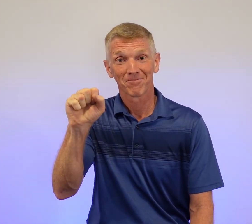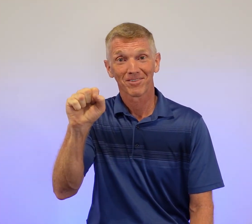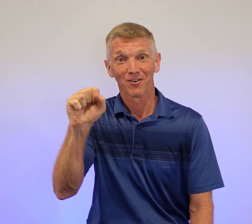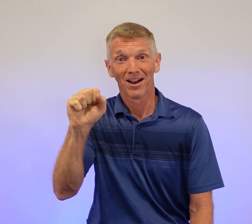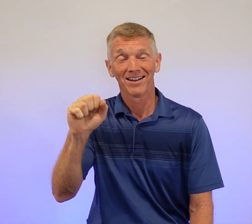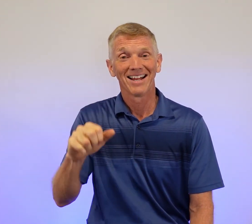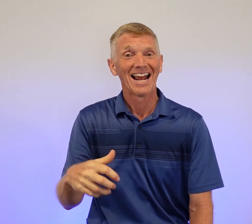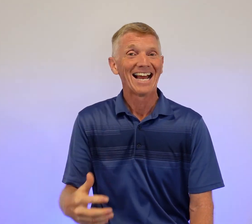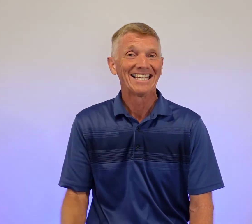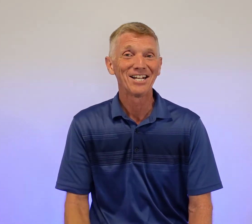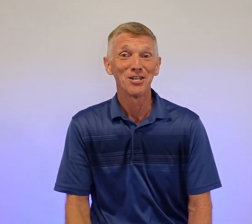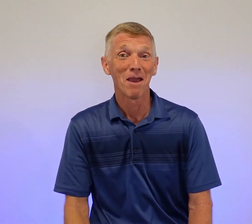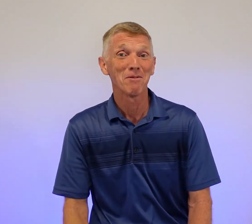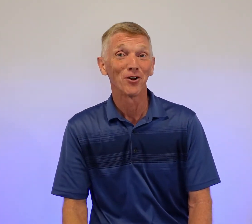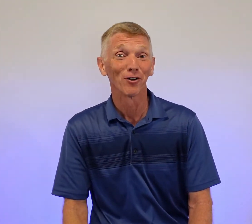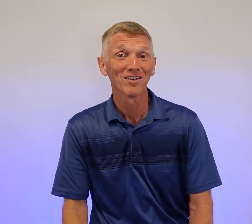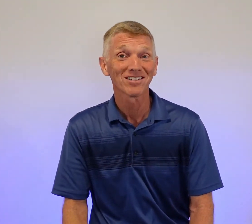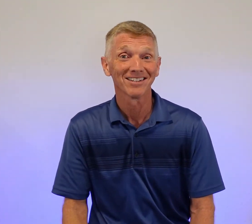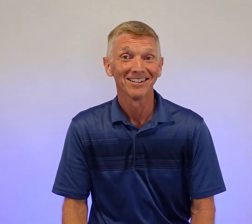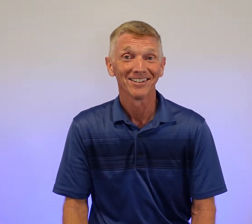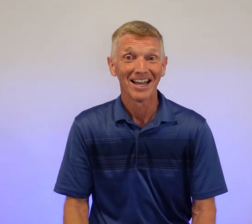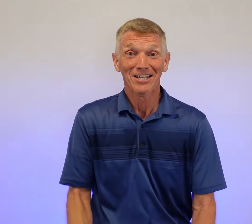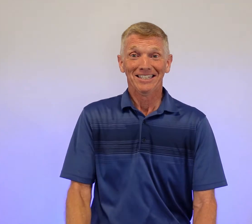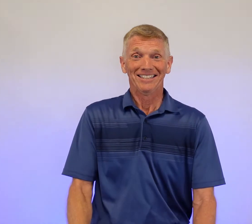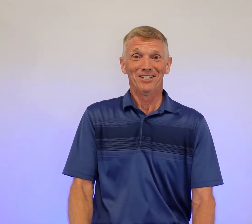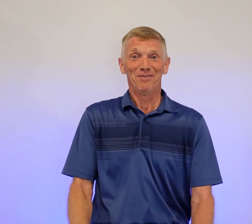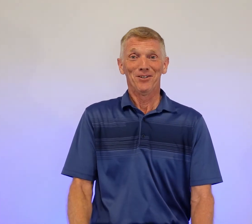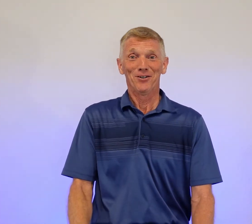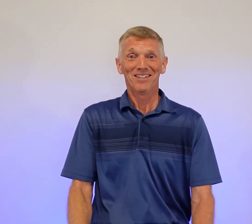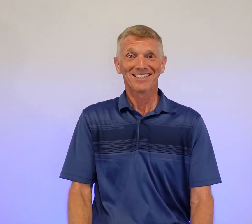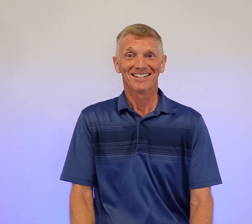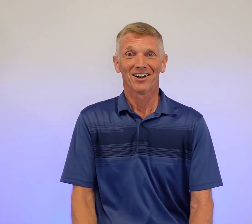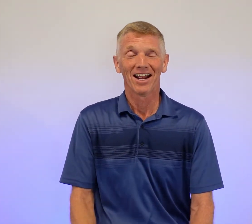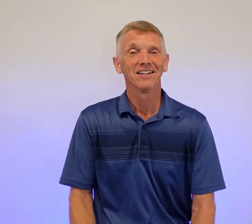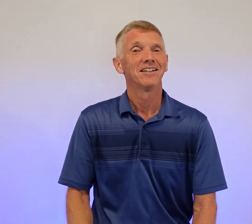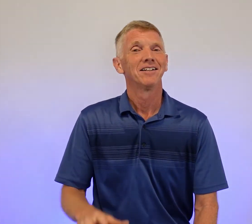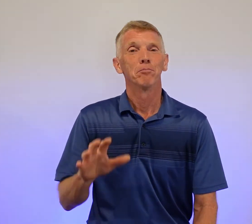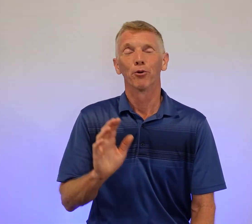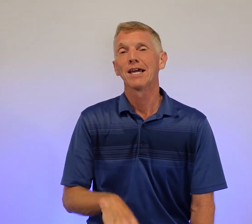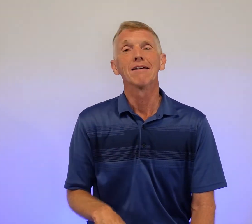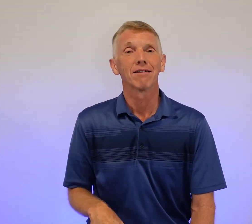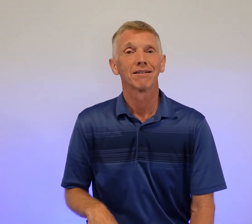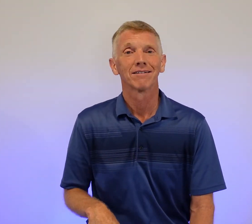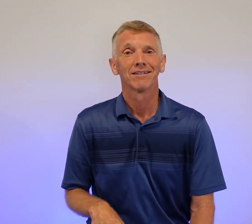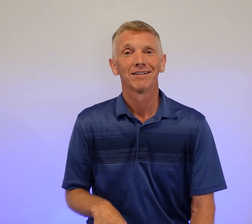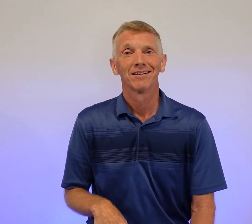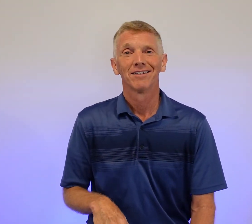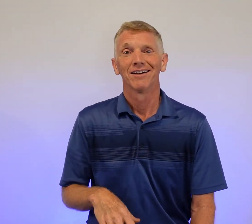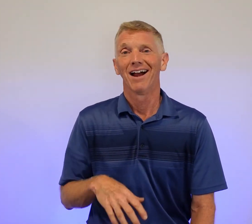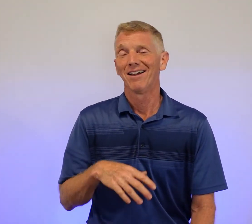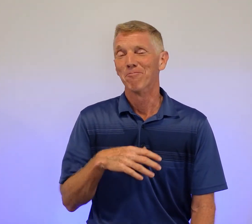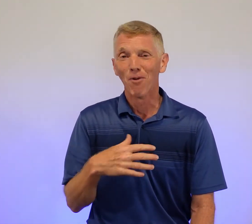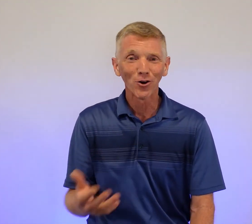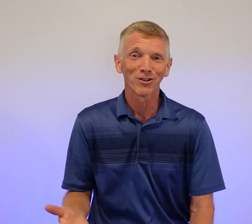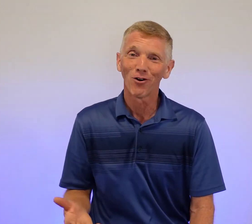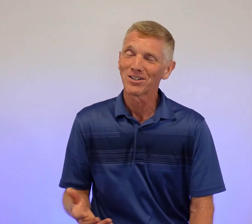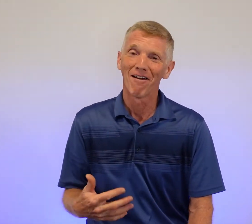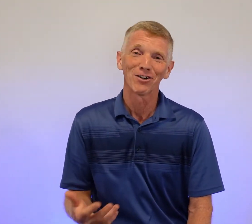All right, and I get it, you may be nervous, okay, a little bit nervous, all right? Breathe. All right, most of the folks I've ever